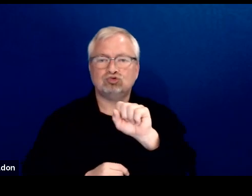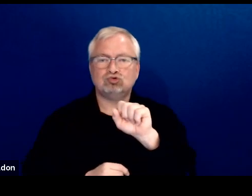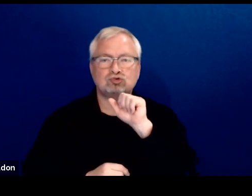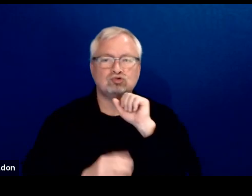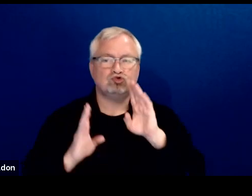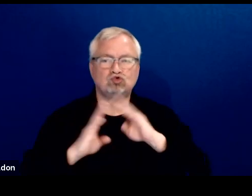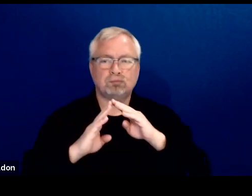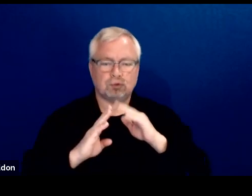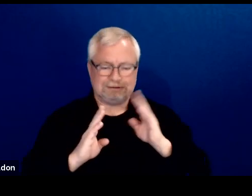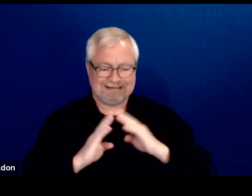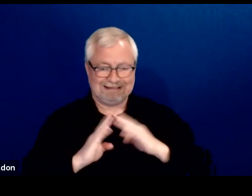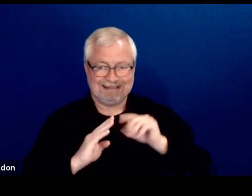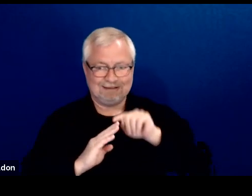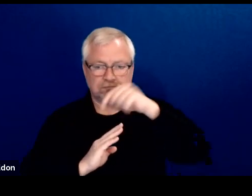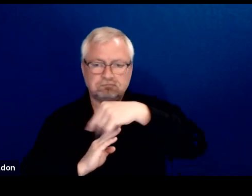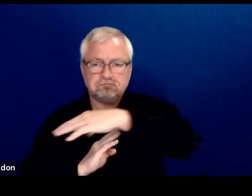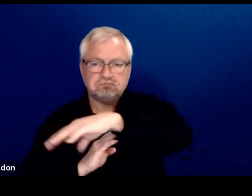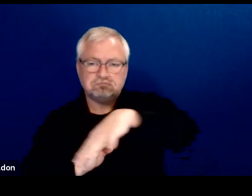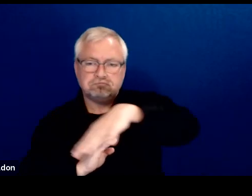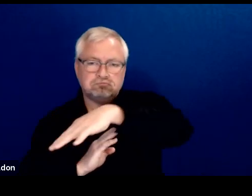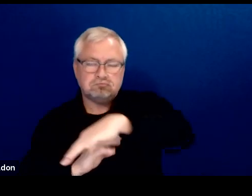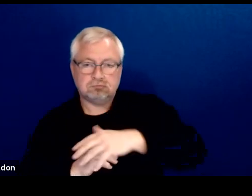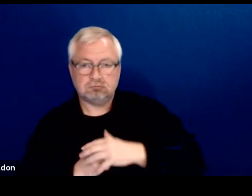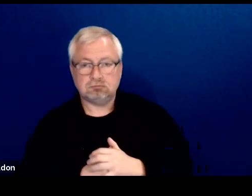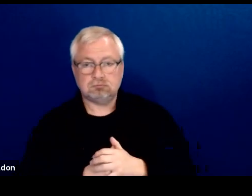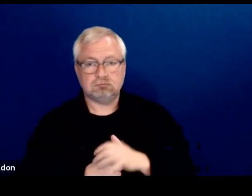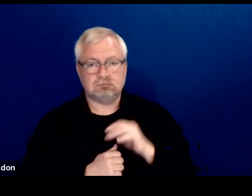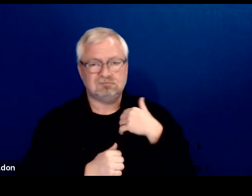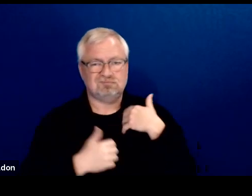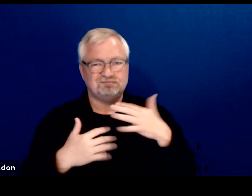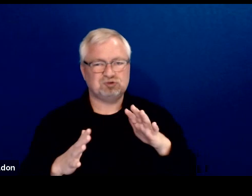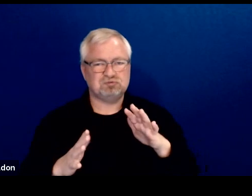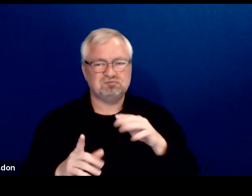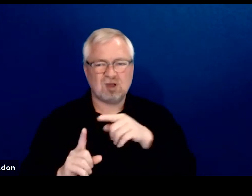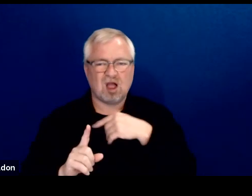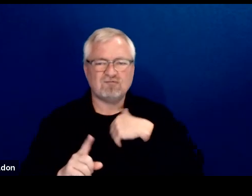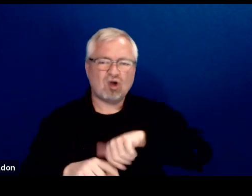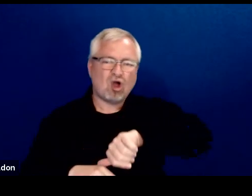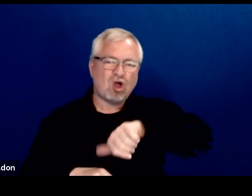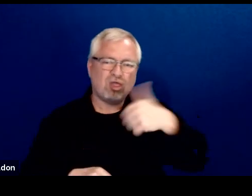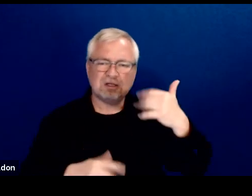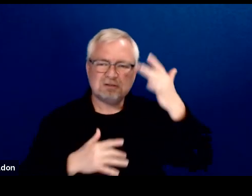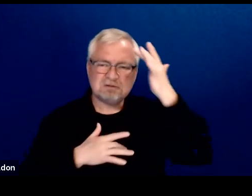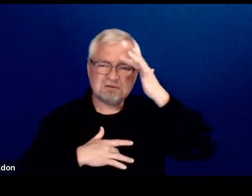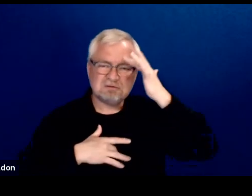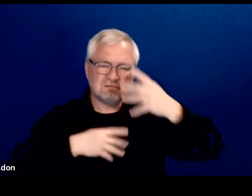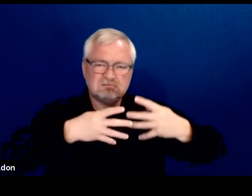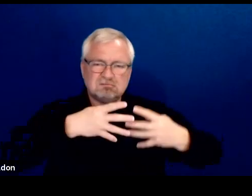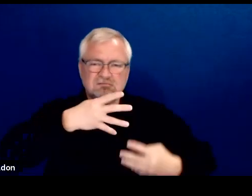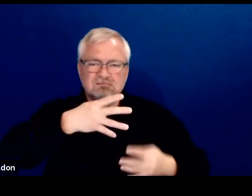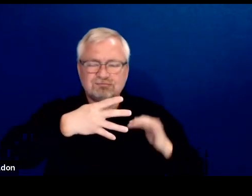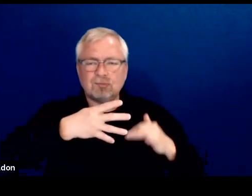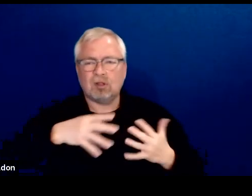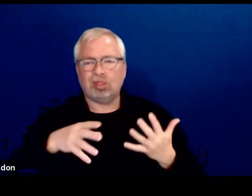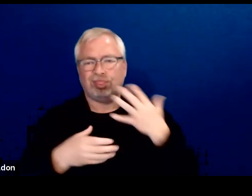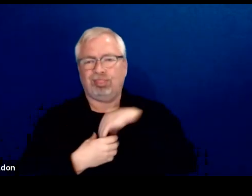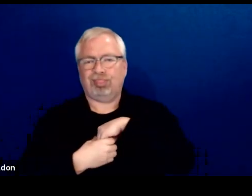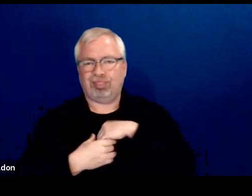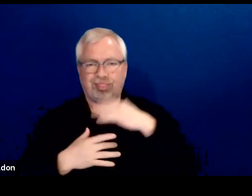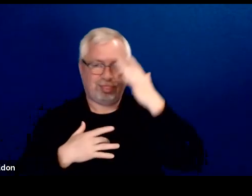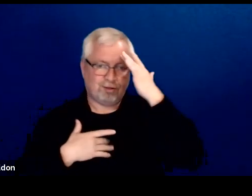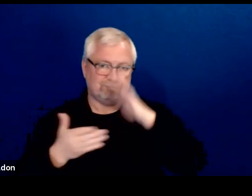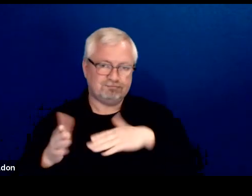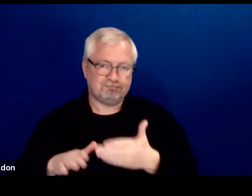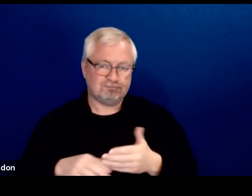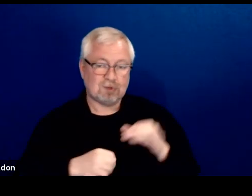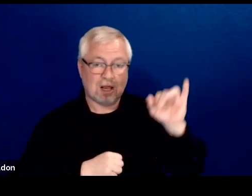say again how much we appreciate the work of the folks in our infectious disease division. who are doing contact and case investigations and working